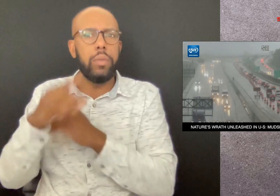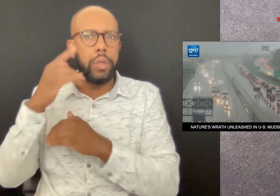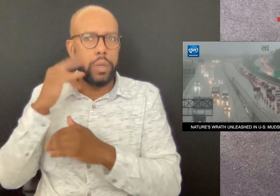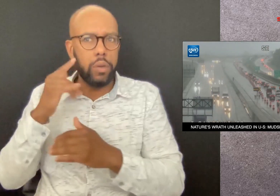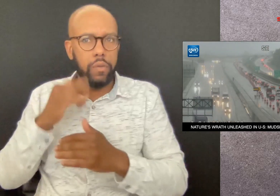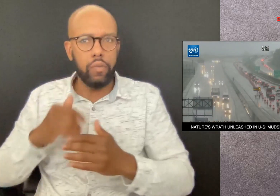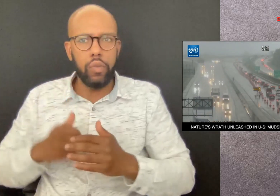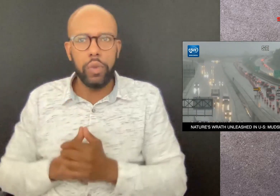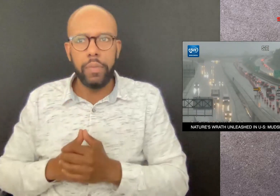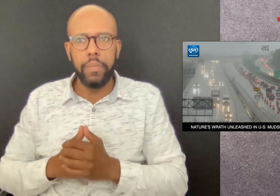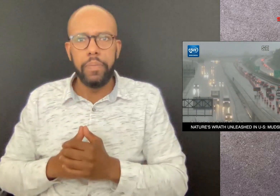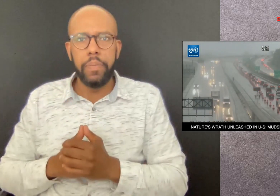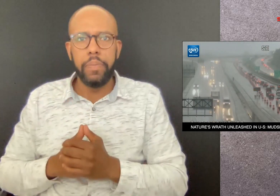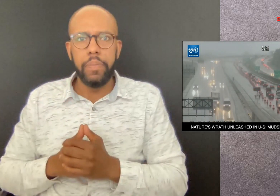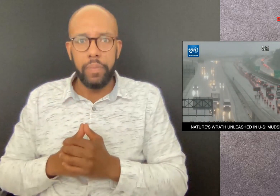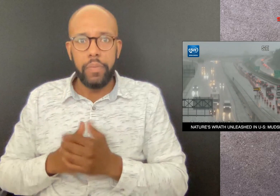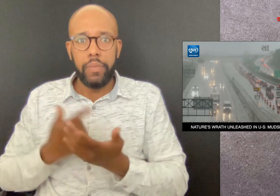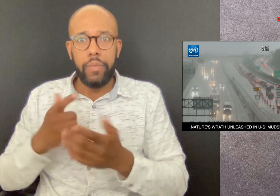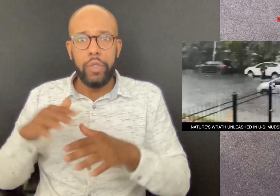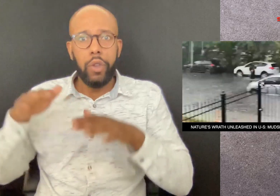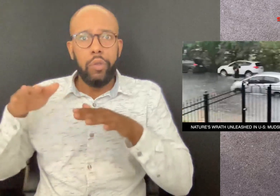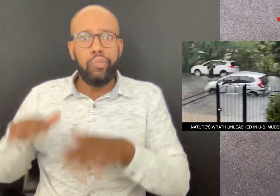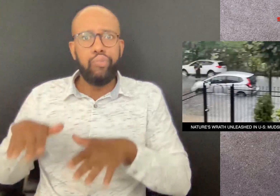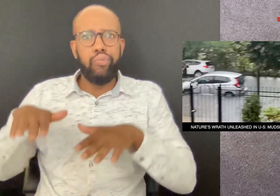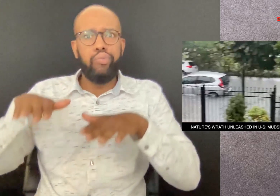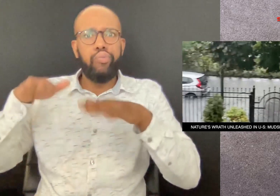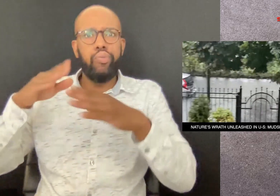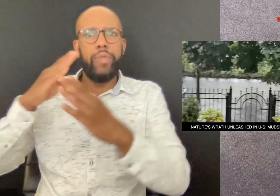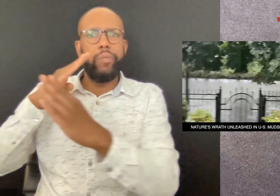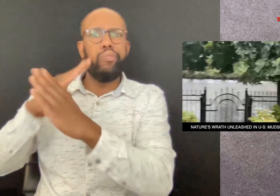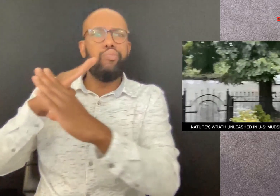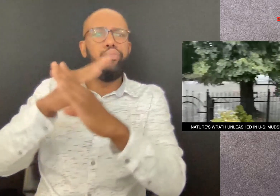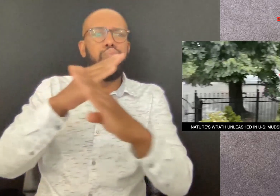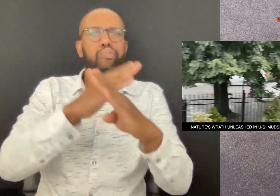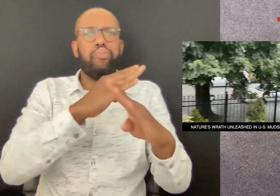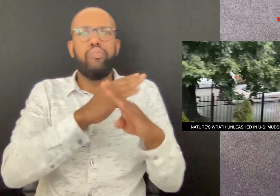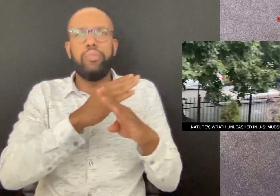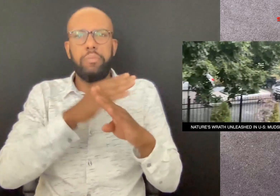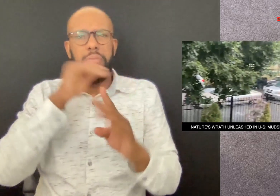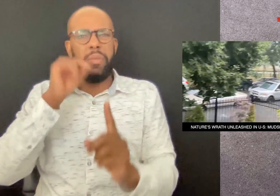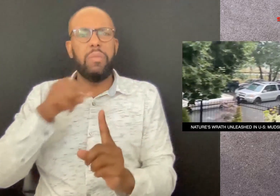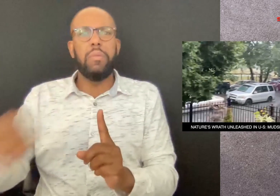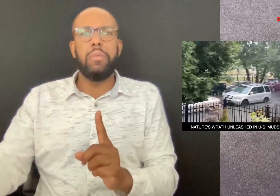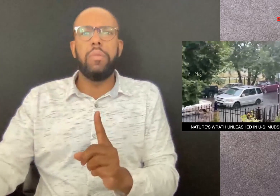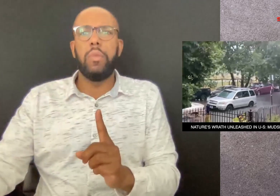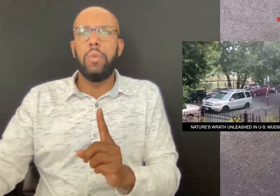flash floods shut down a main artery through the state